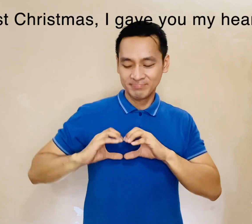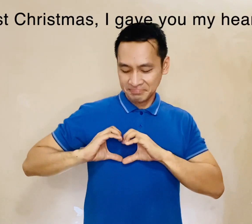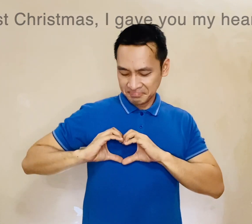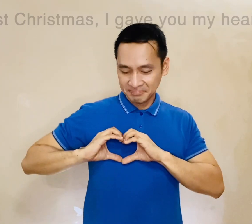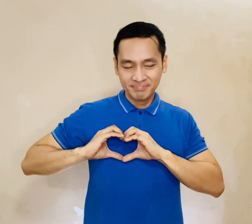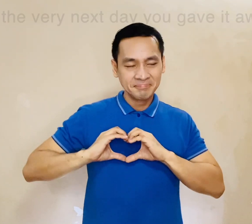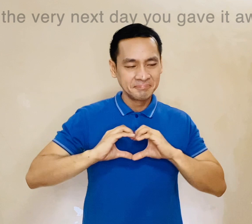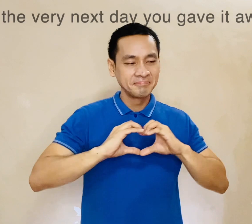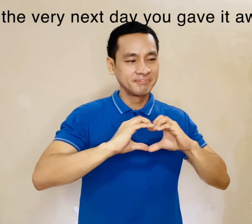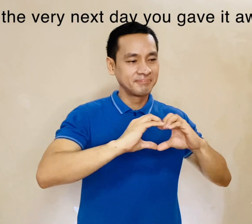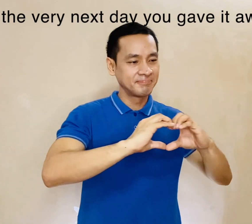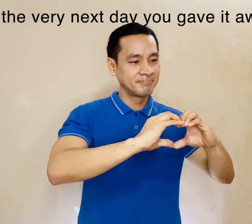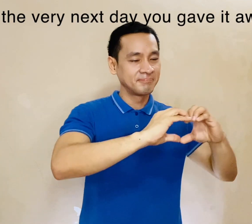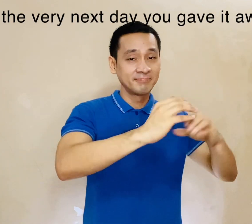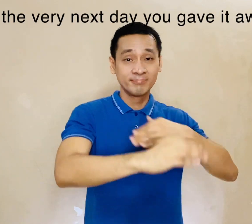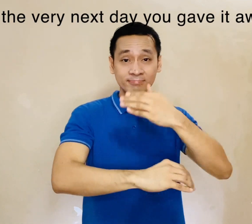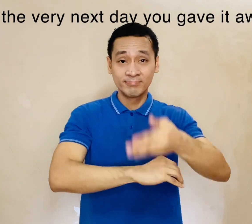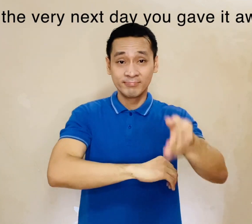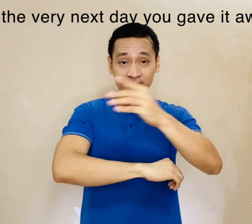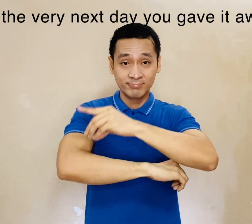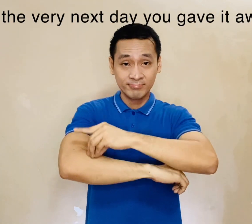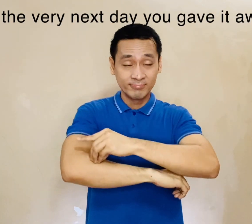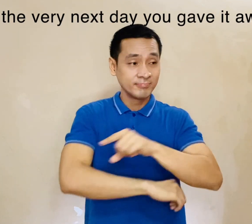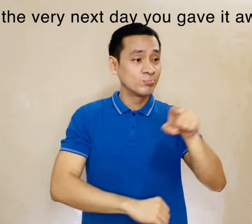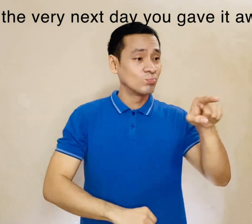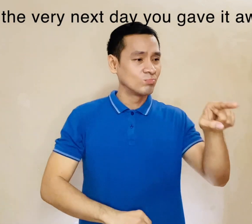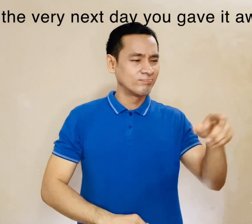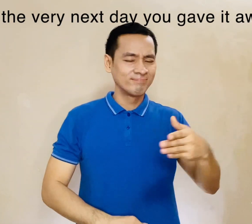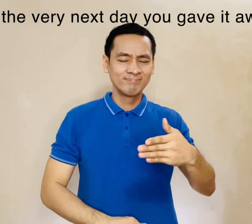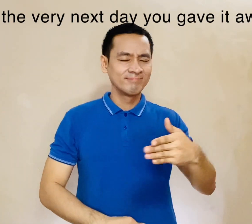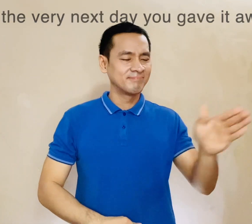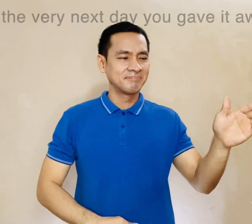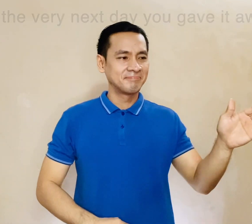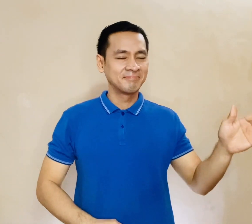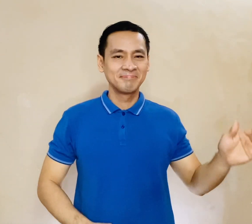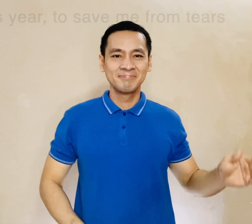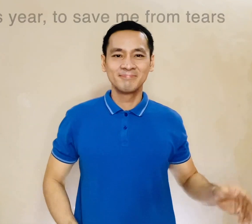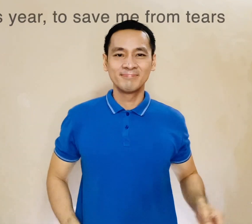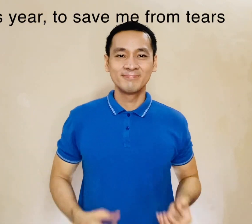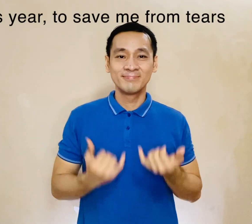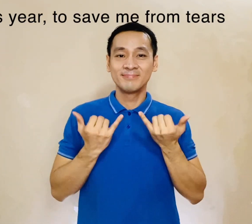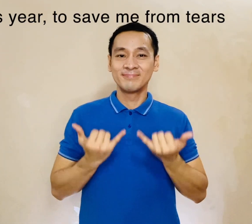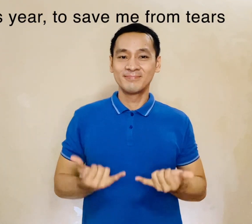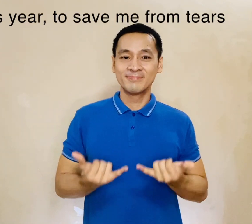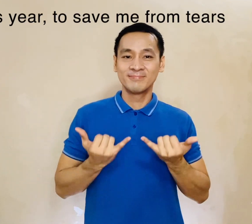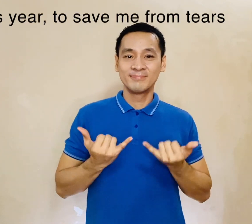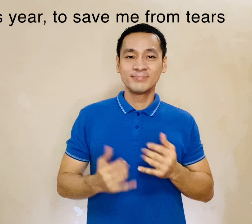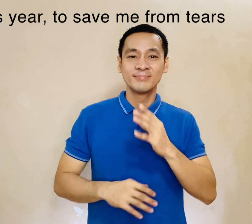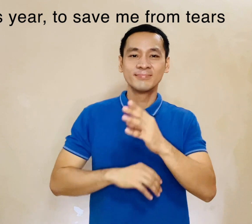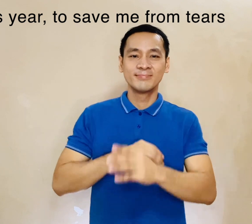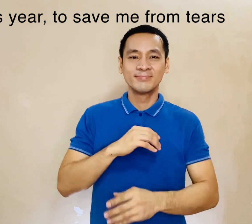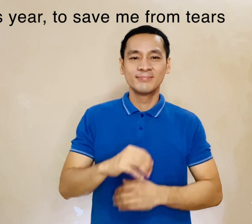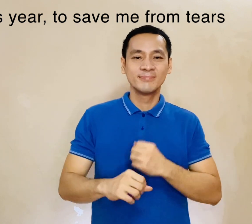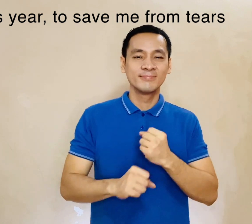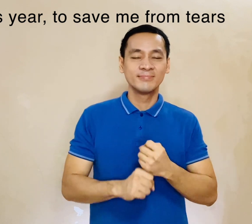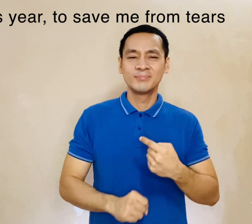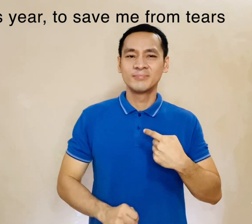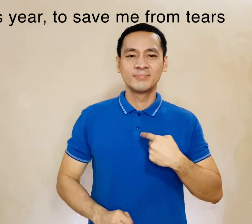heart But the very next day You gave it away This year To